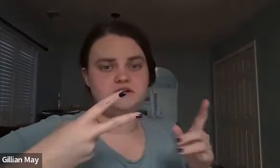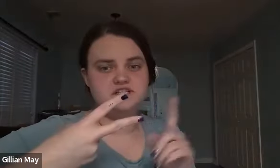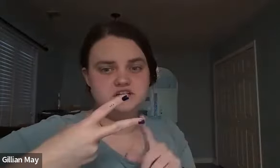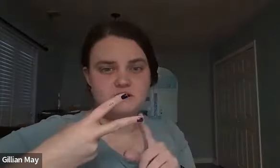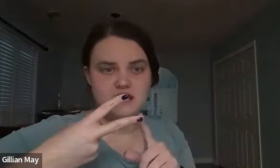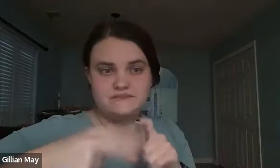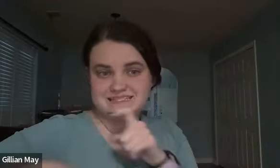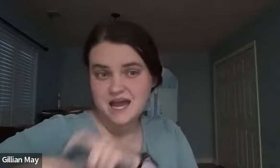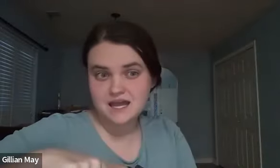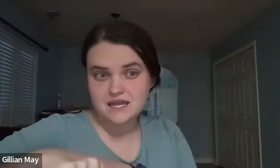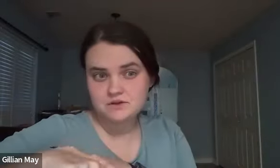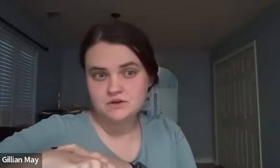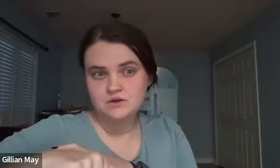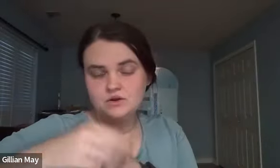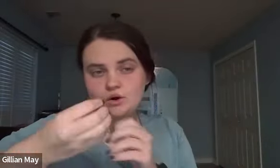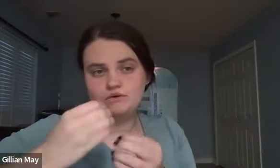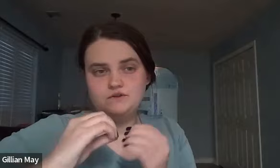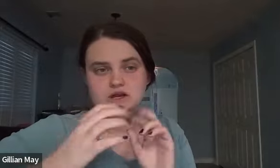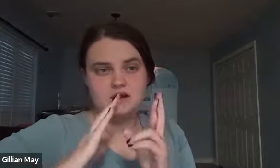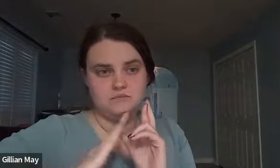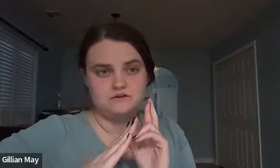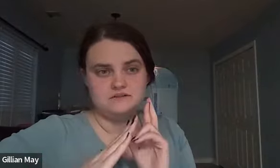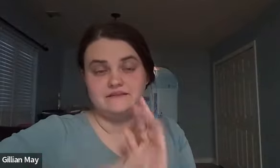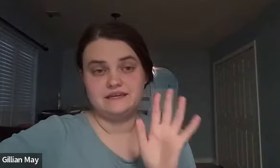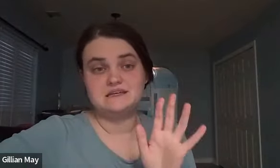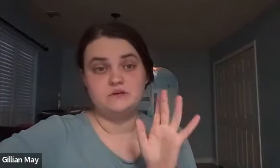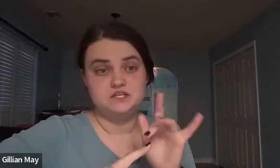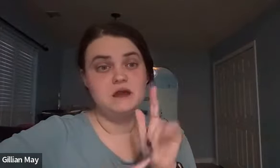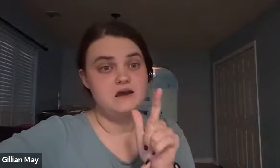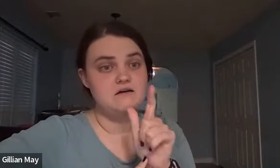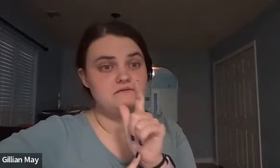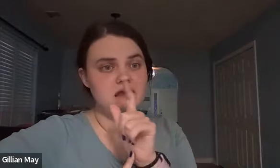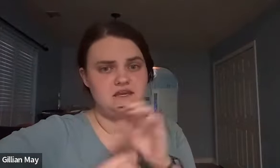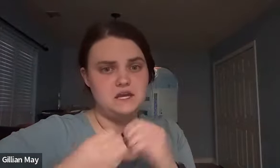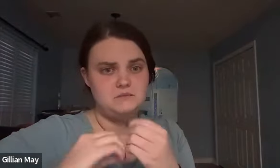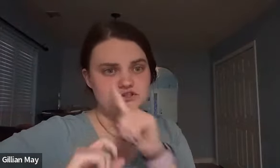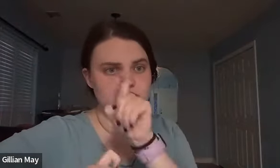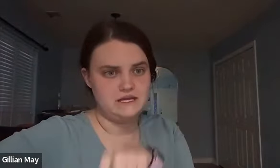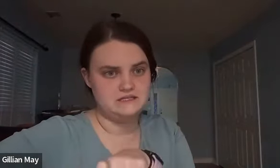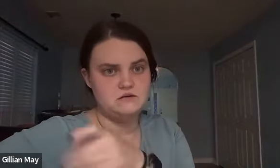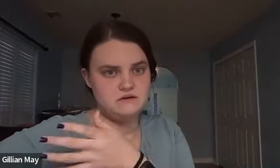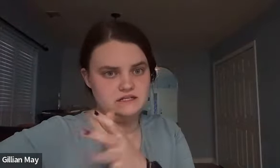to just go ahead with the time or review the numbers? And like I said, we do have, I think, a numbers quiz already